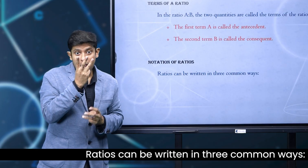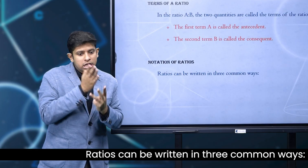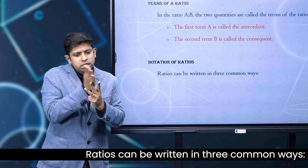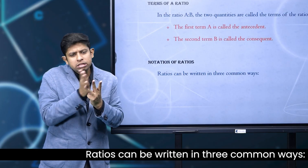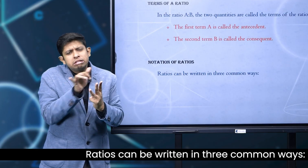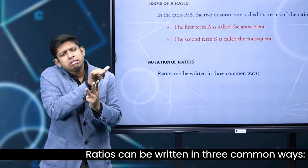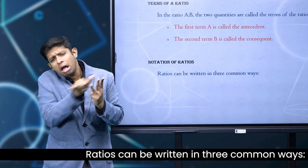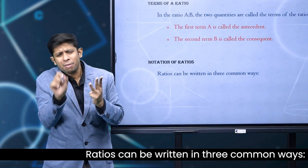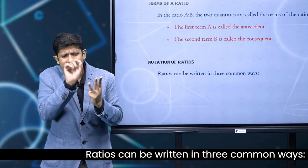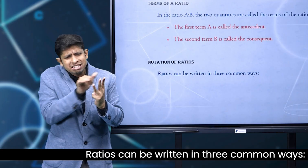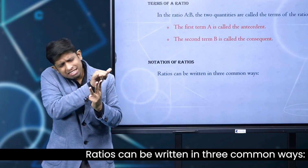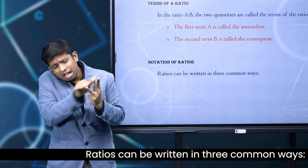Ratios can be written in 3 common ways.